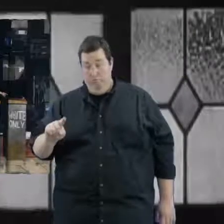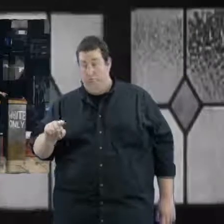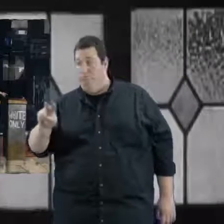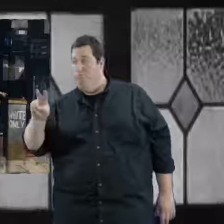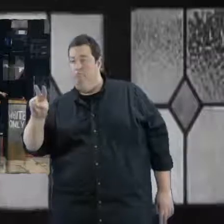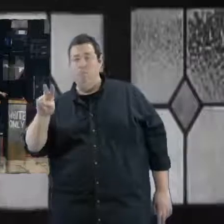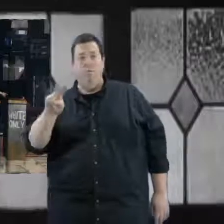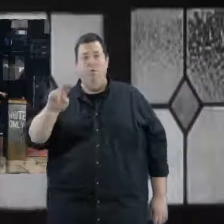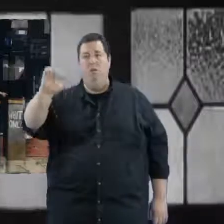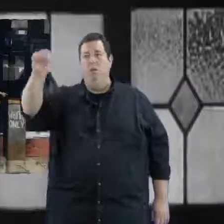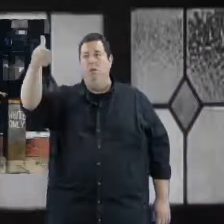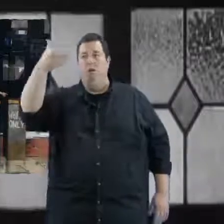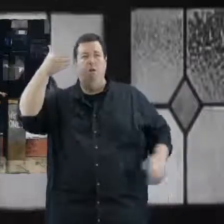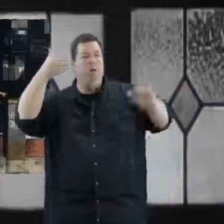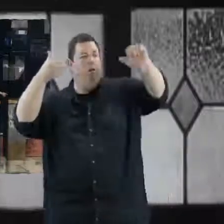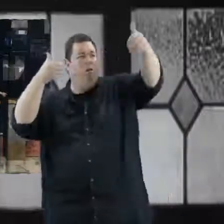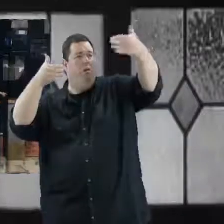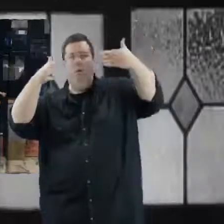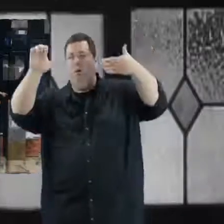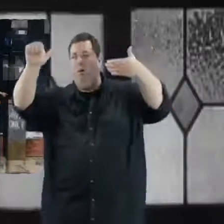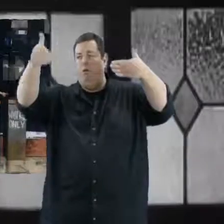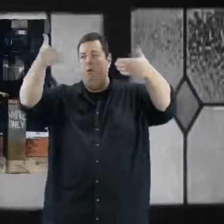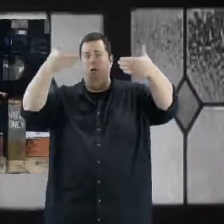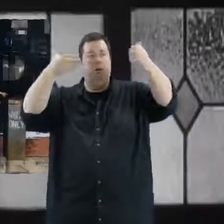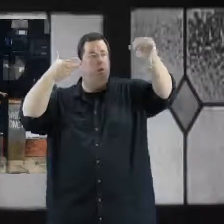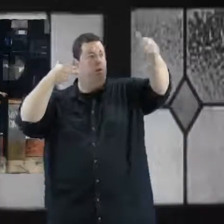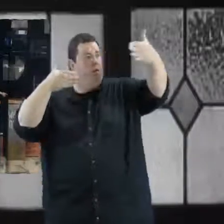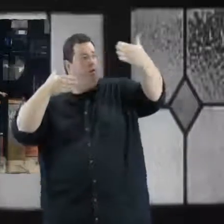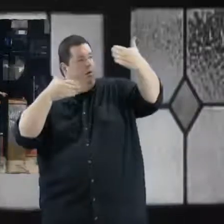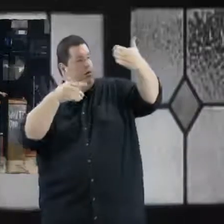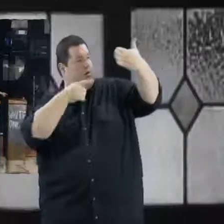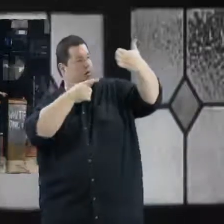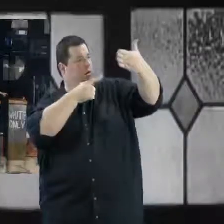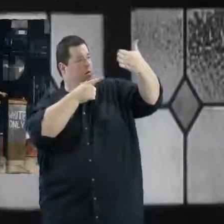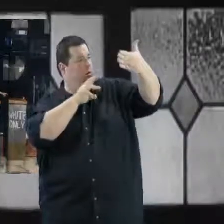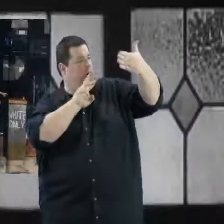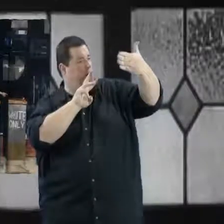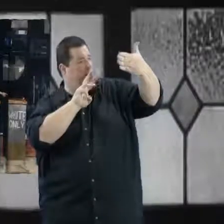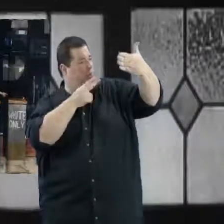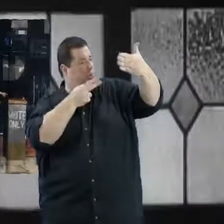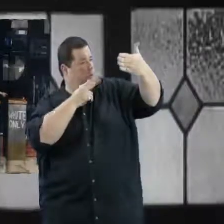Everywhere in Martin's hometown, he saw the signs, white only.